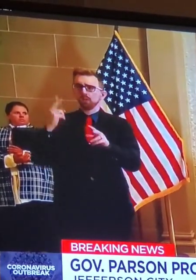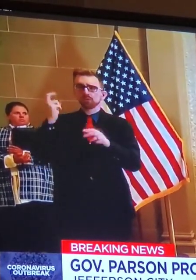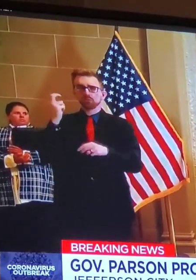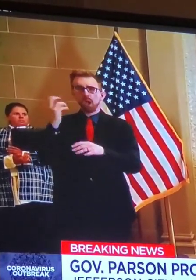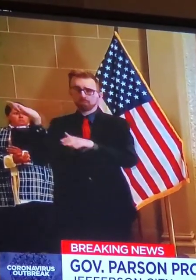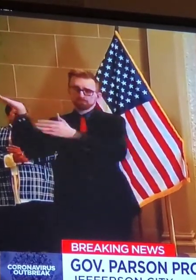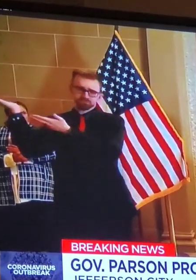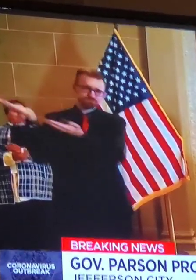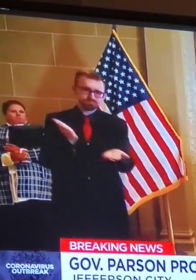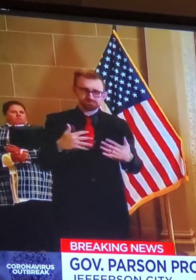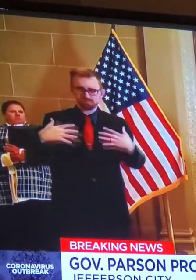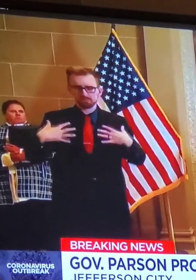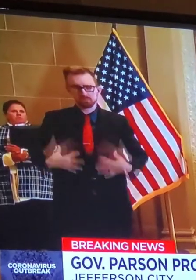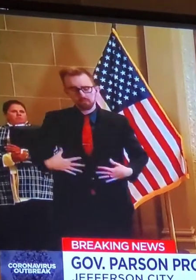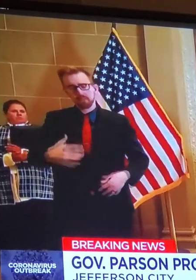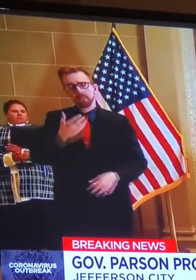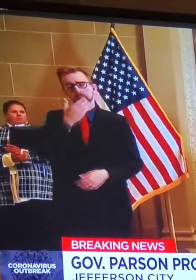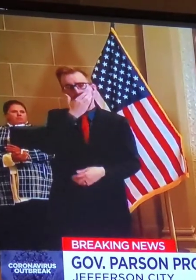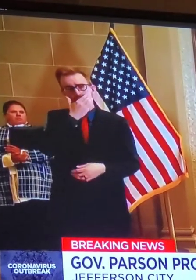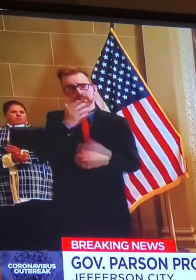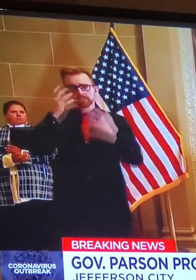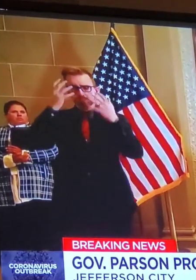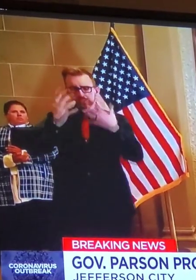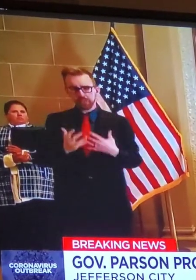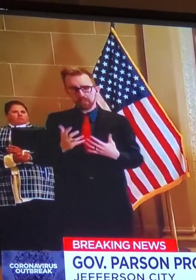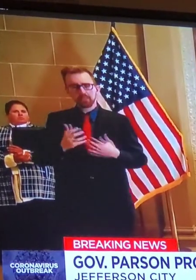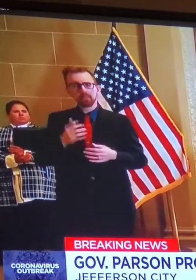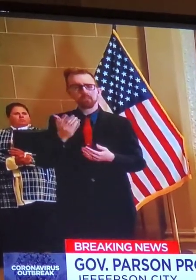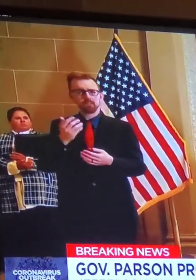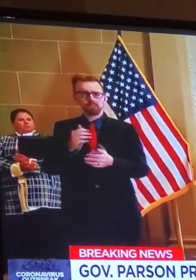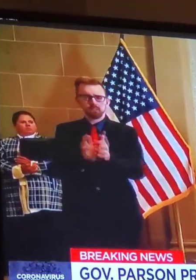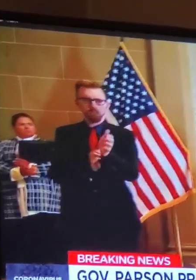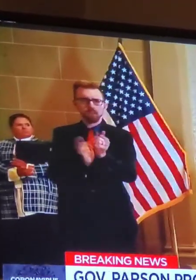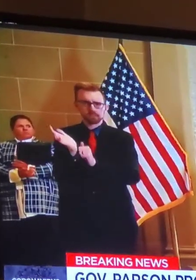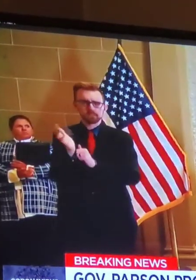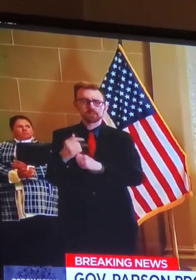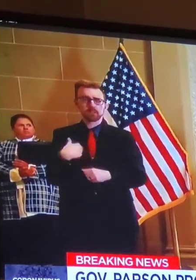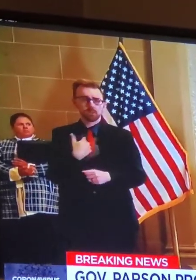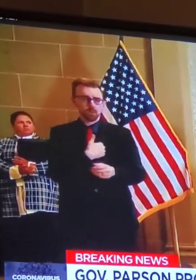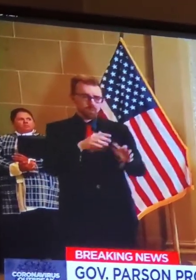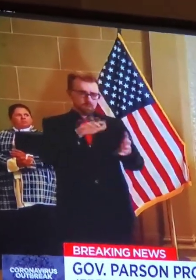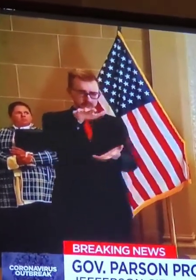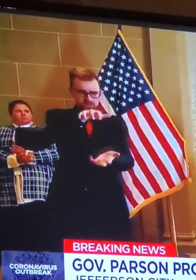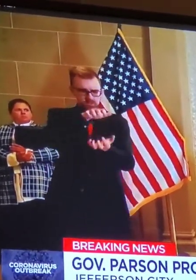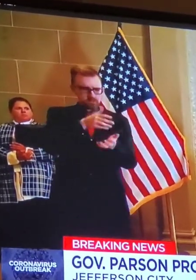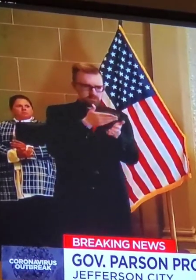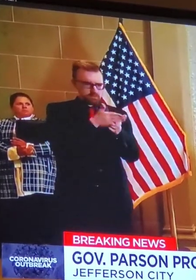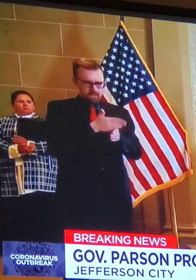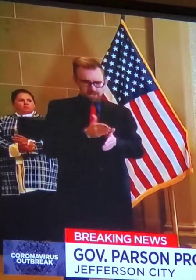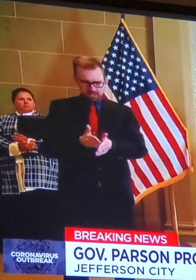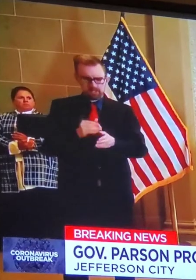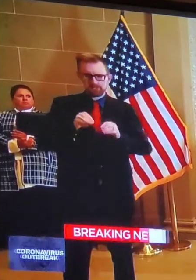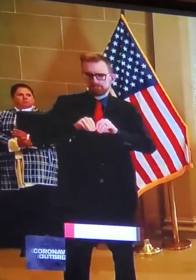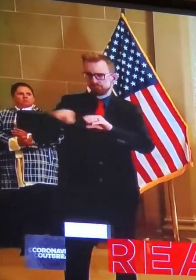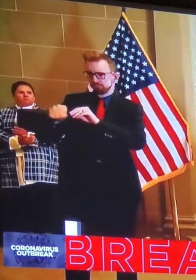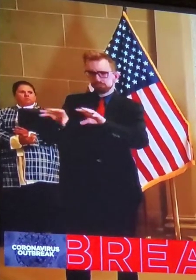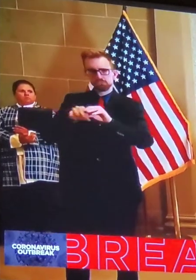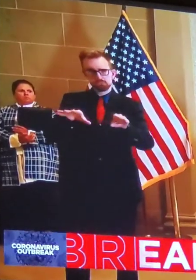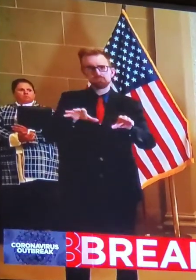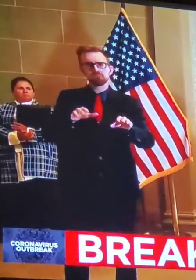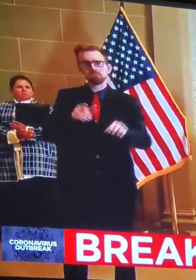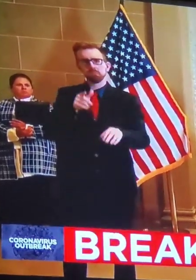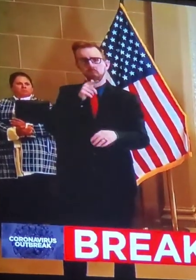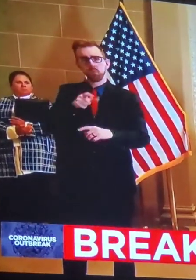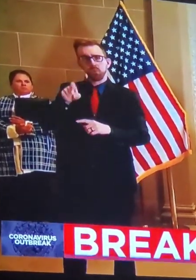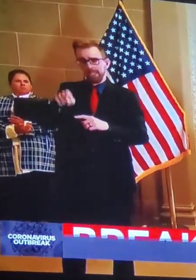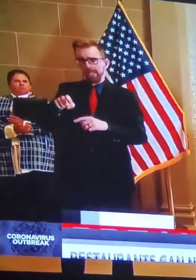gowns, masks, shields, and gloves. We divided up those shipments and other PPE shipments that were received